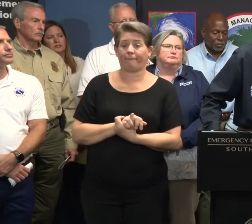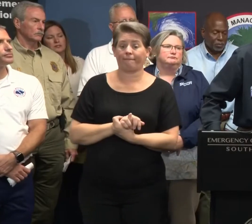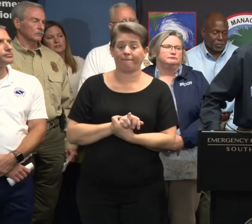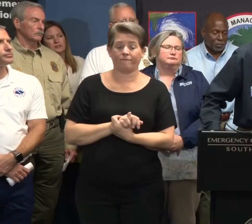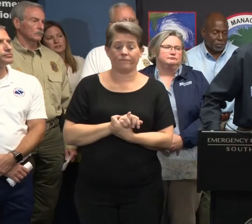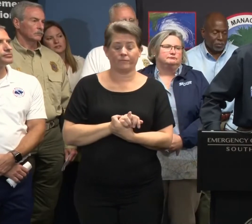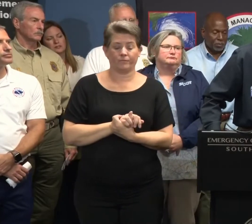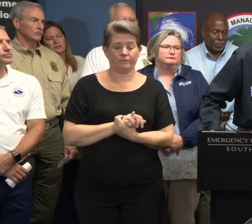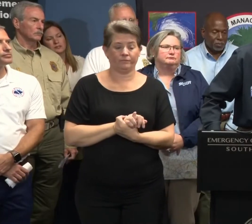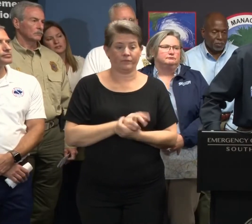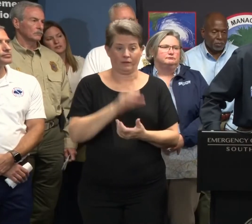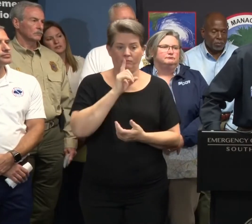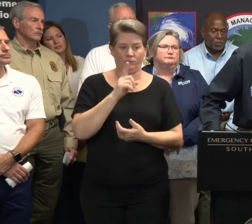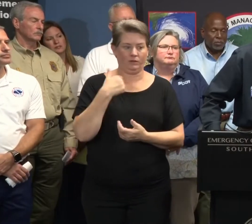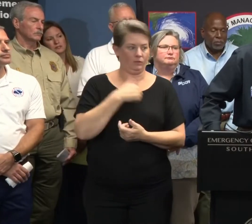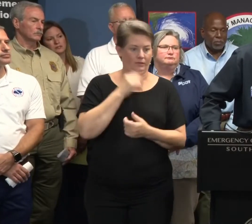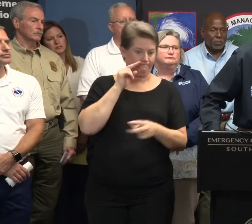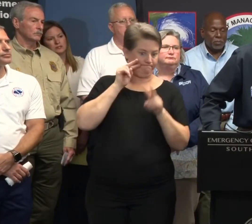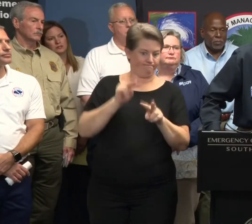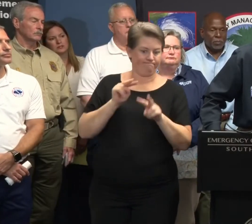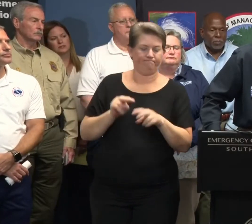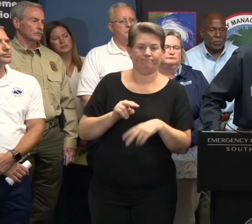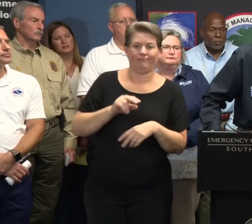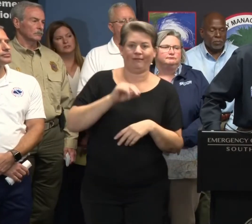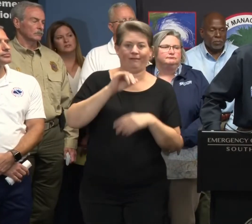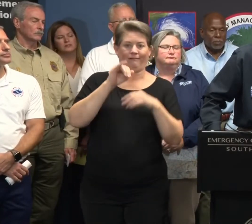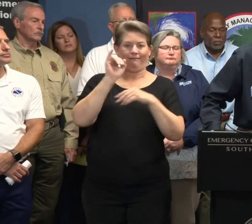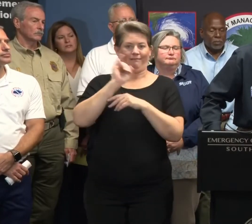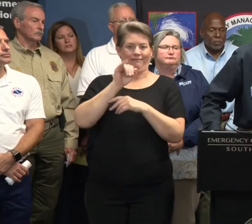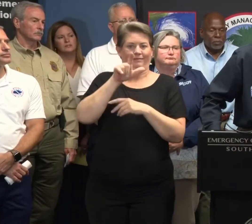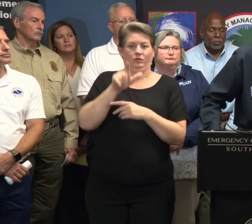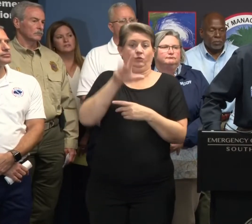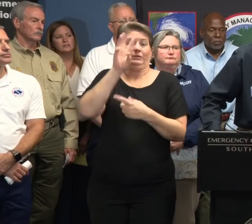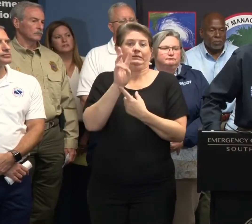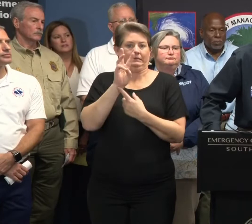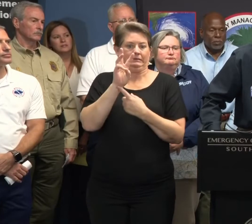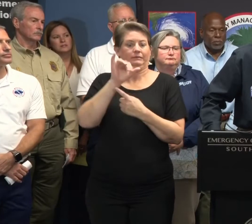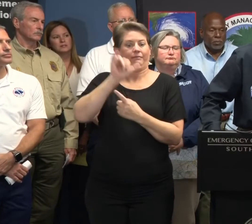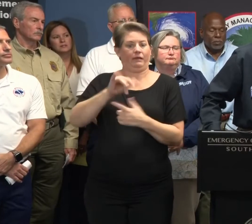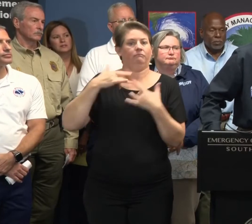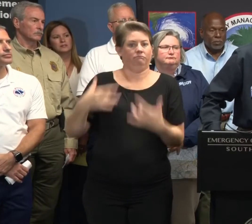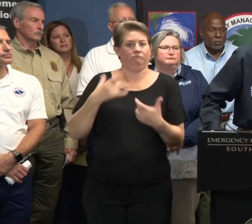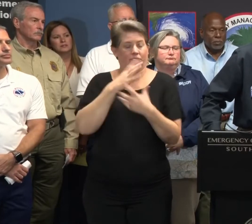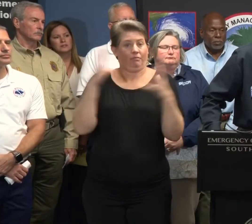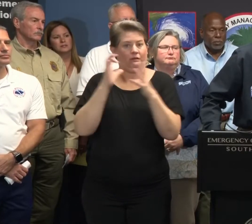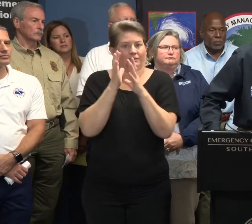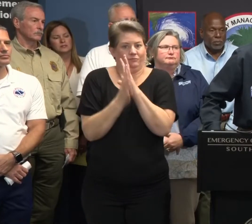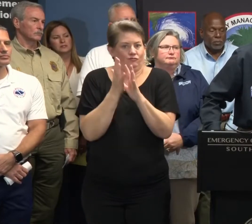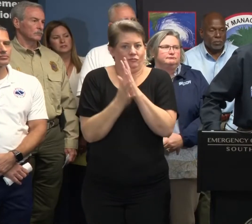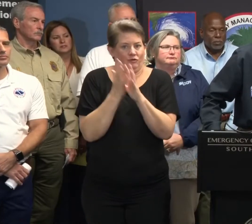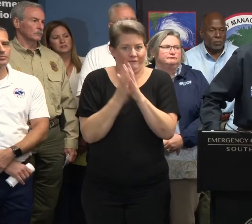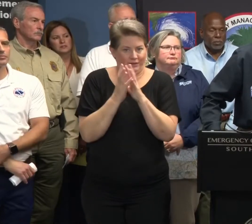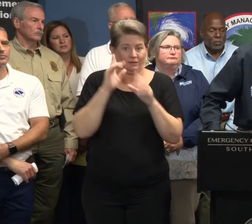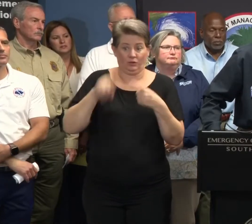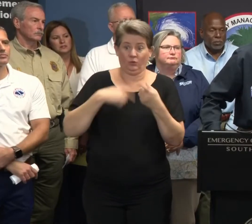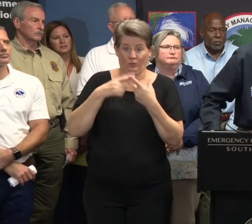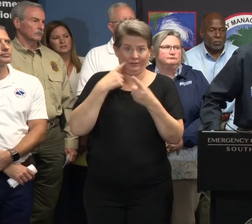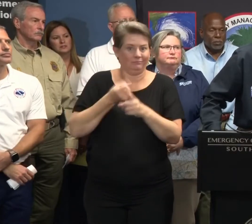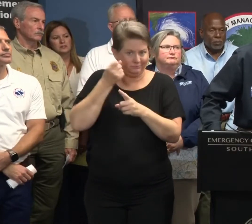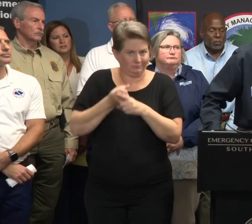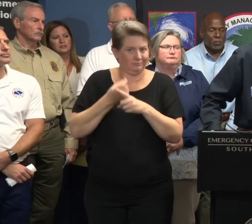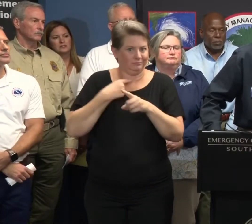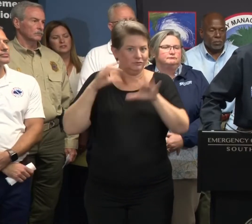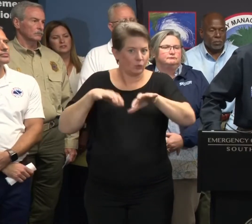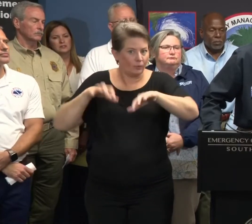interest in I-26, because that typically is a road that has a lot of traffic when a storm hits.